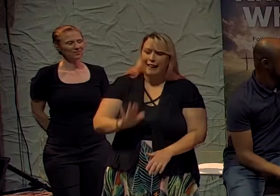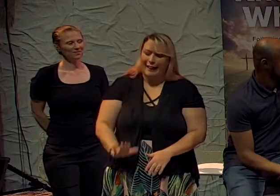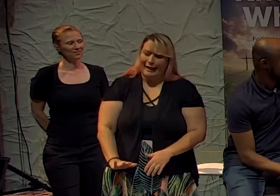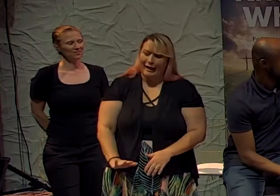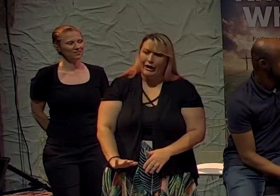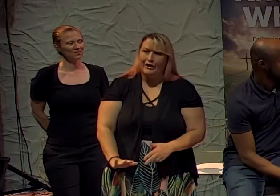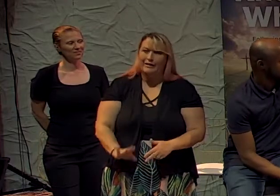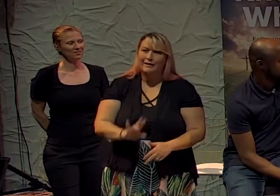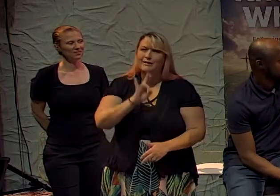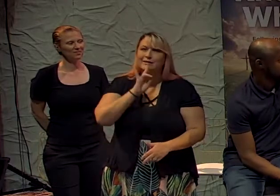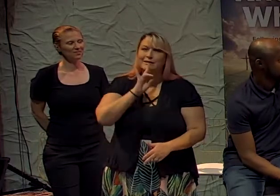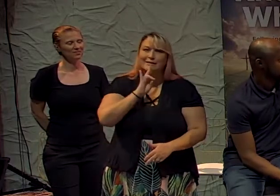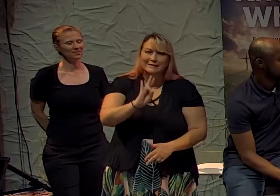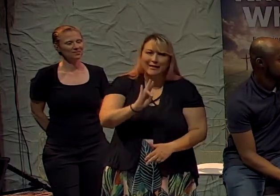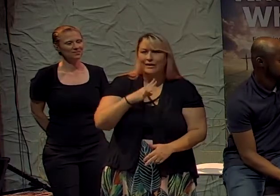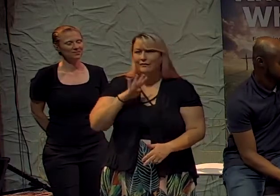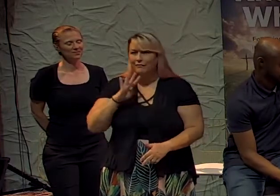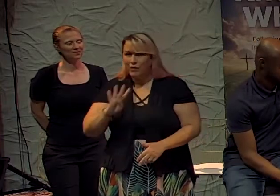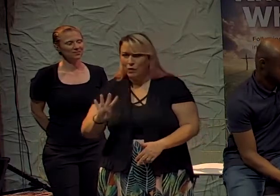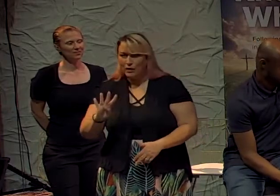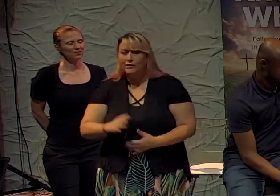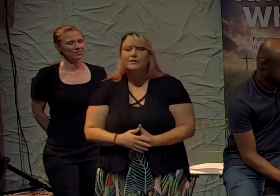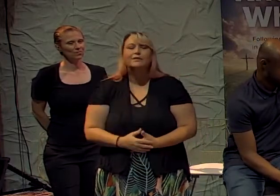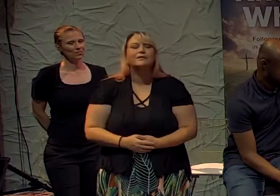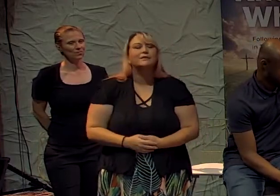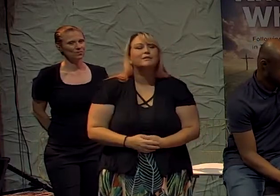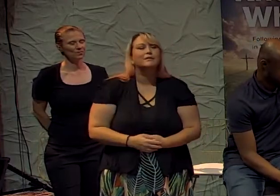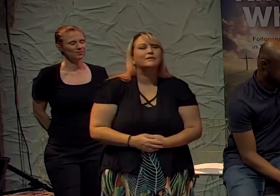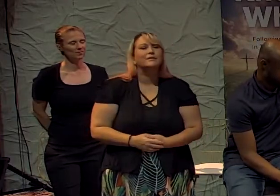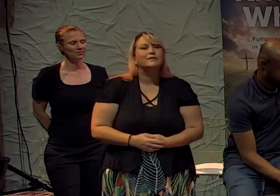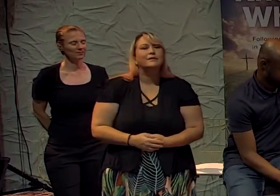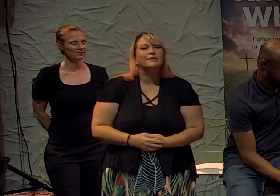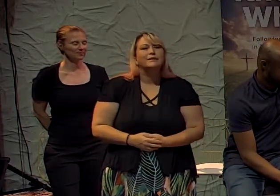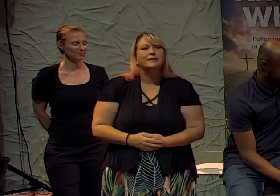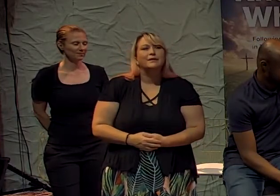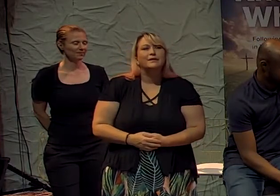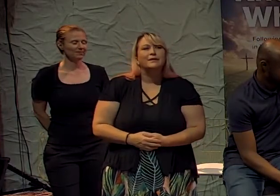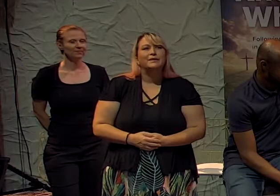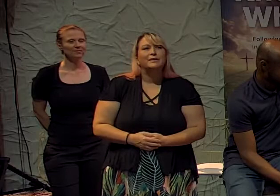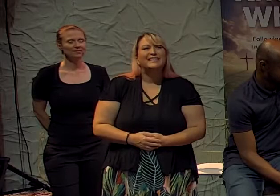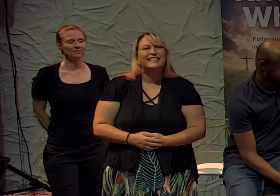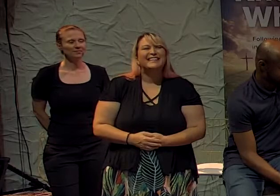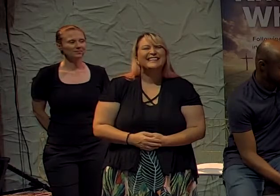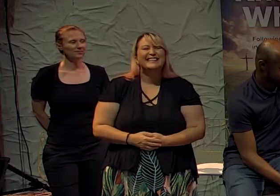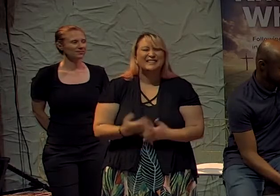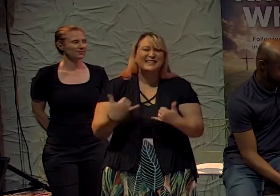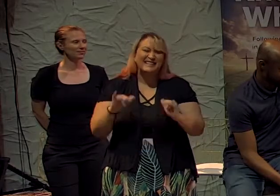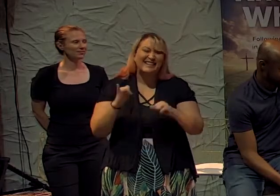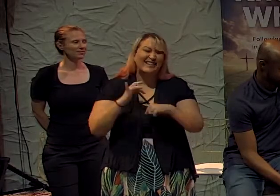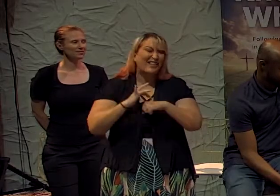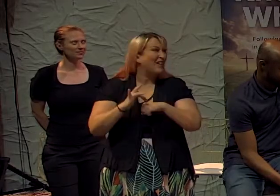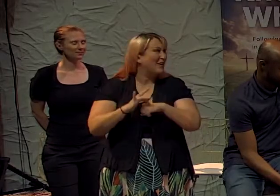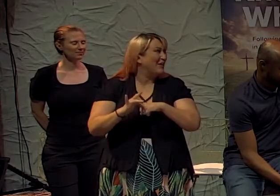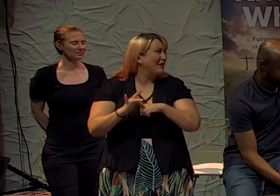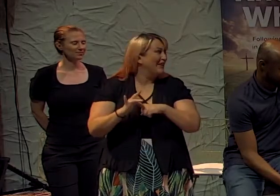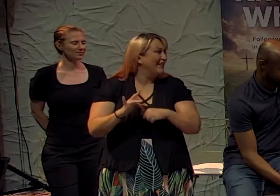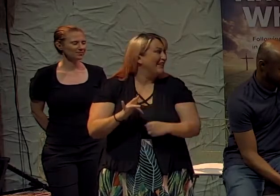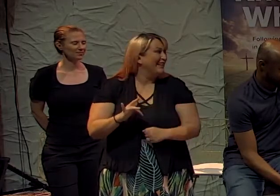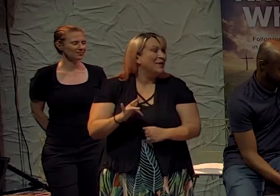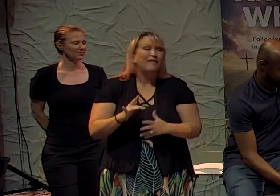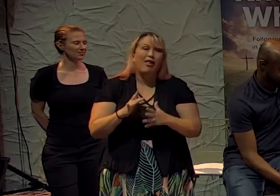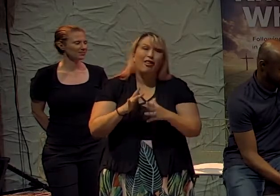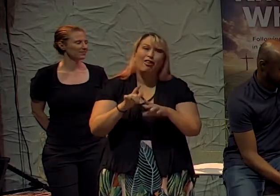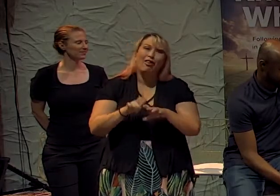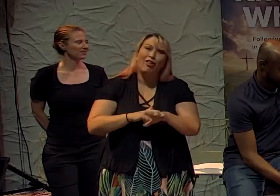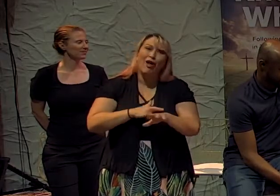little. They're 7 and 4. So we are still in the early, yes. We got a ways to